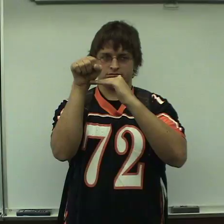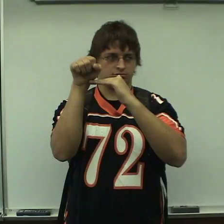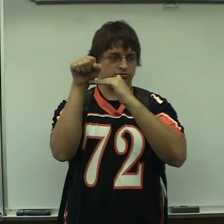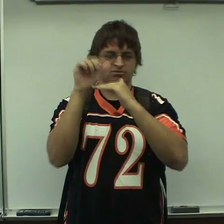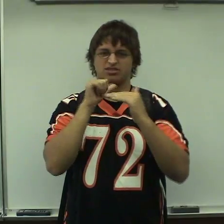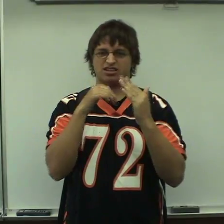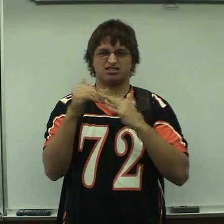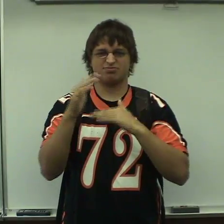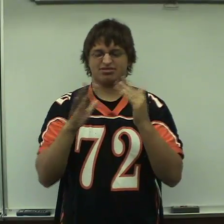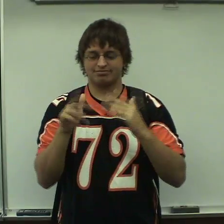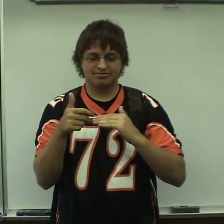Okay.